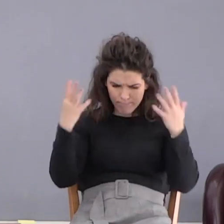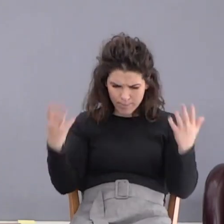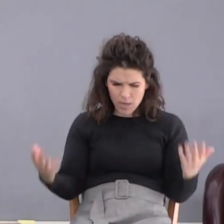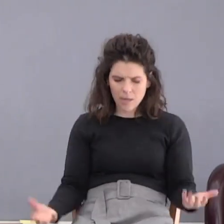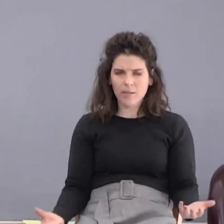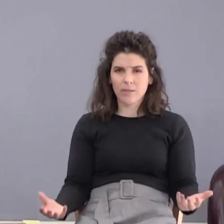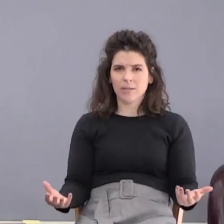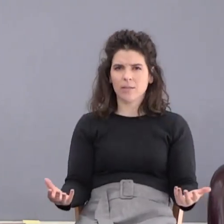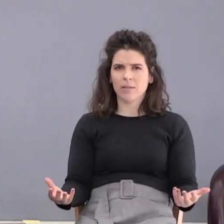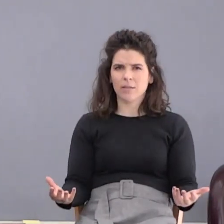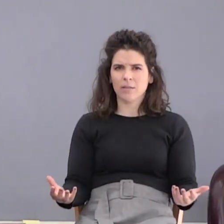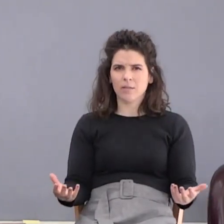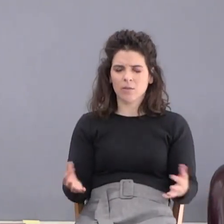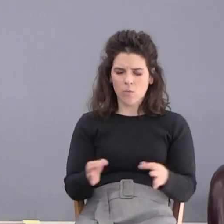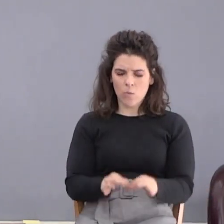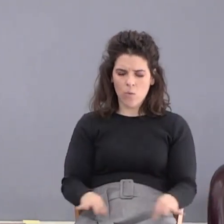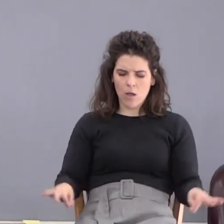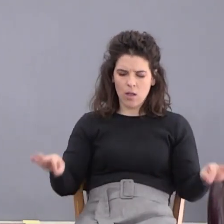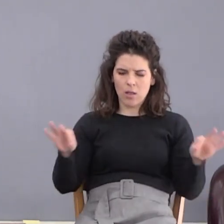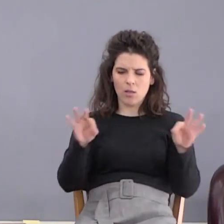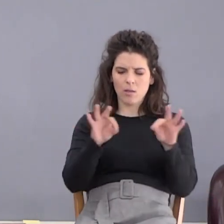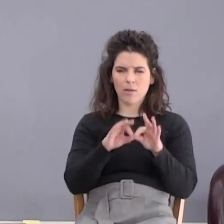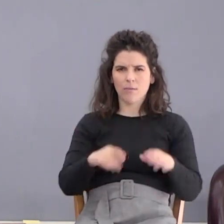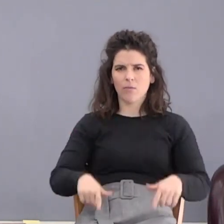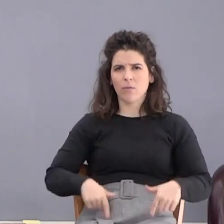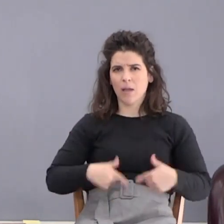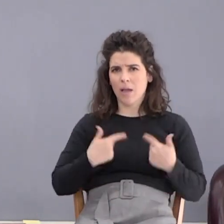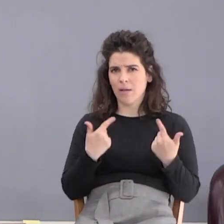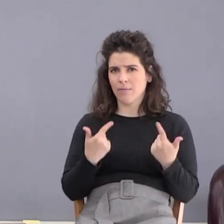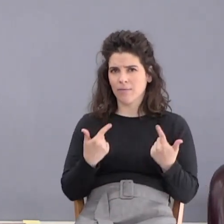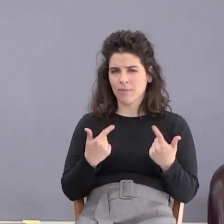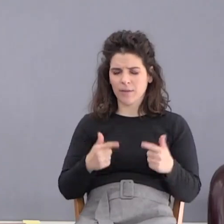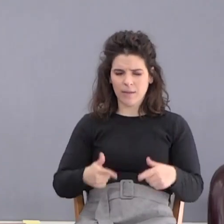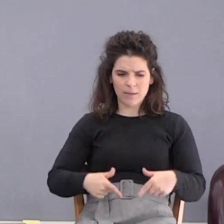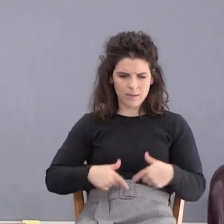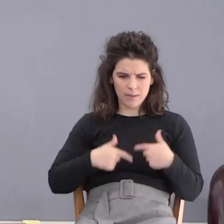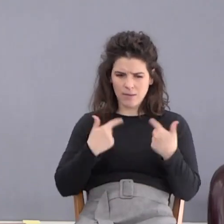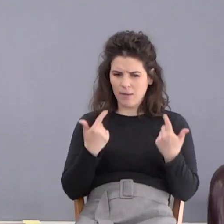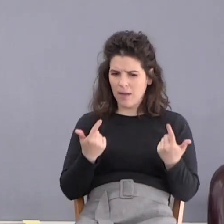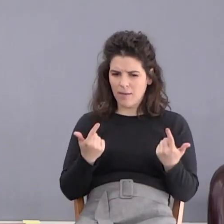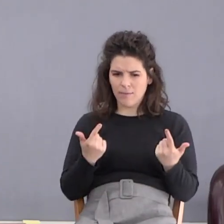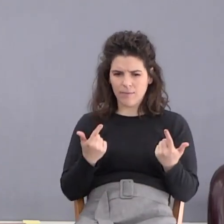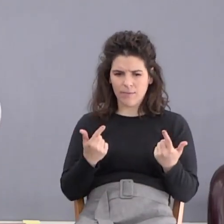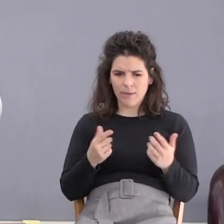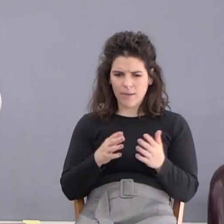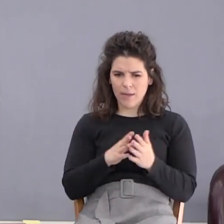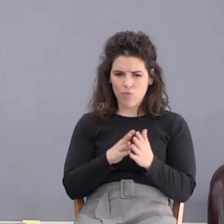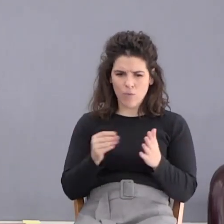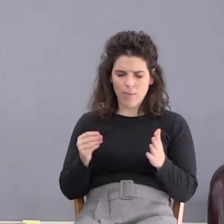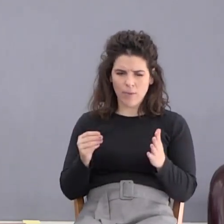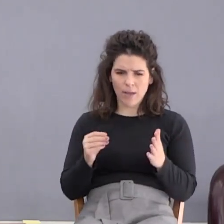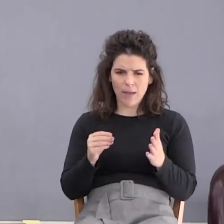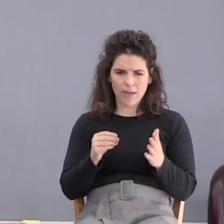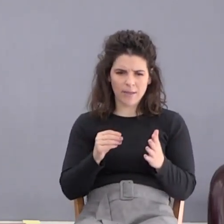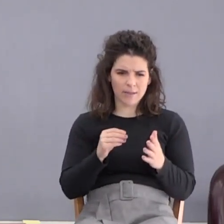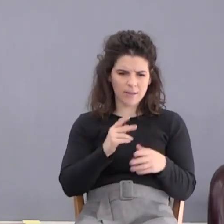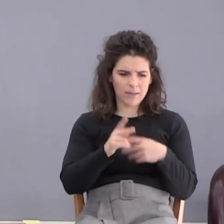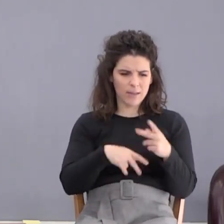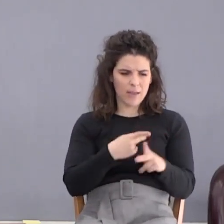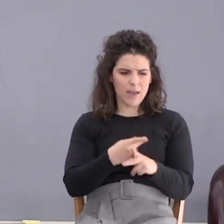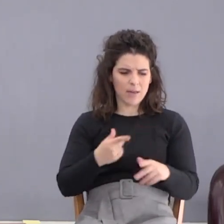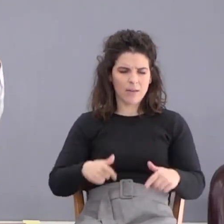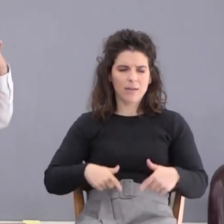abundant quality of life. It's a life that replicates the type of